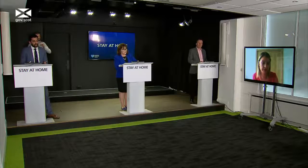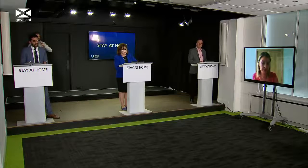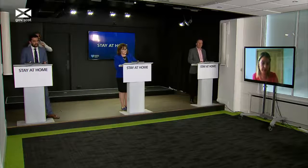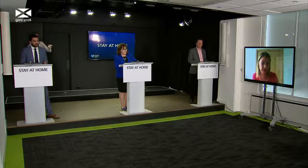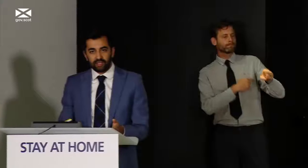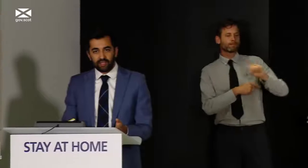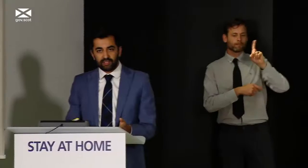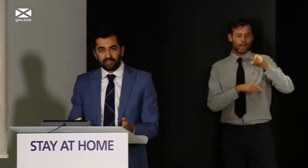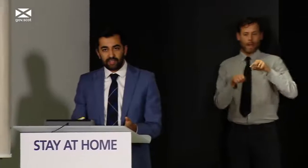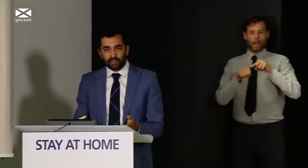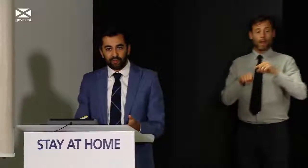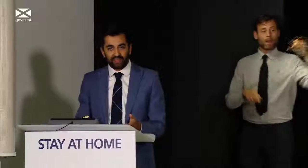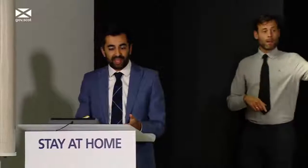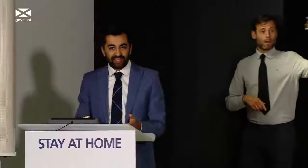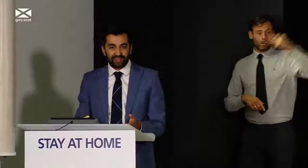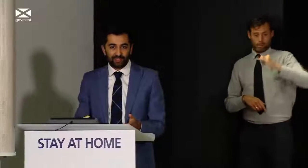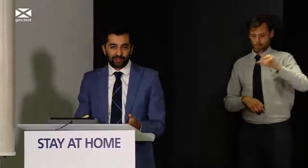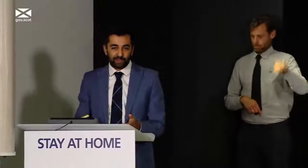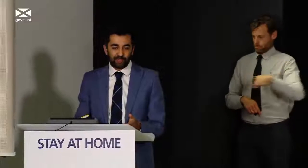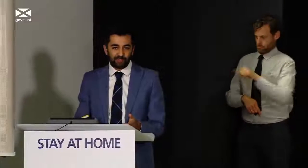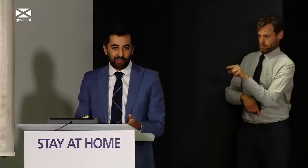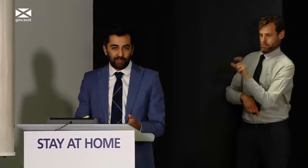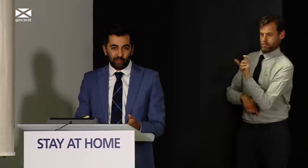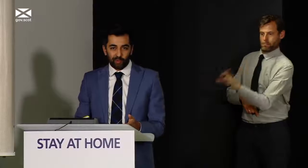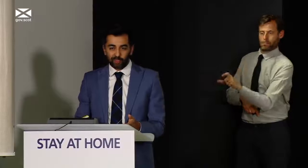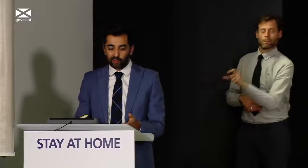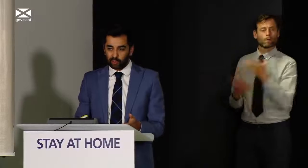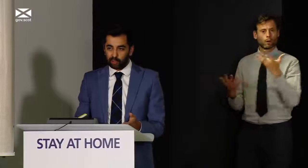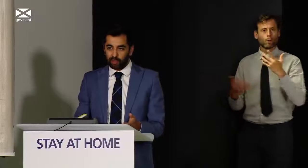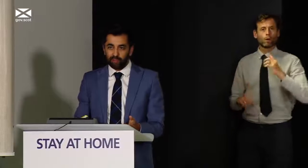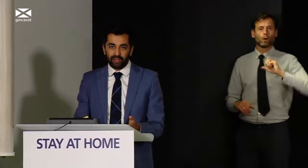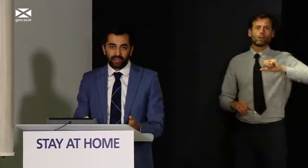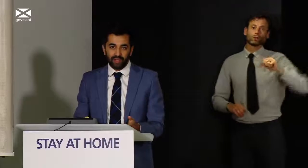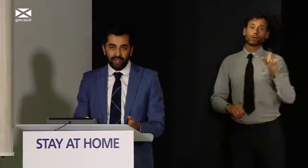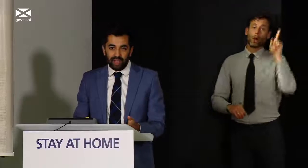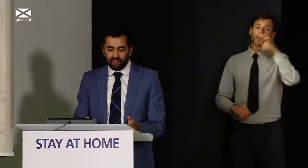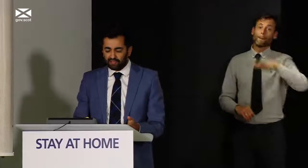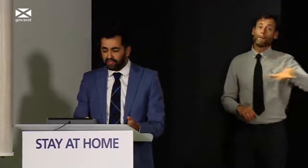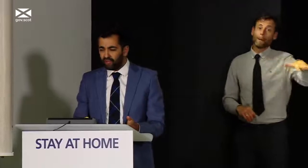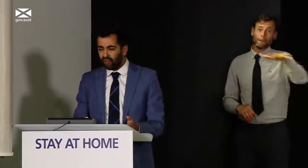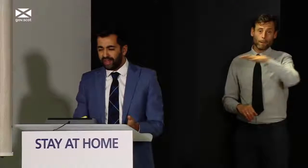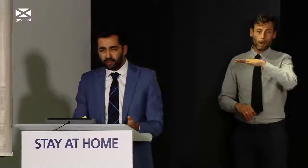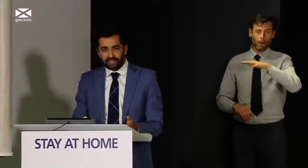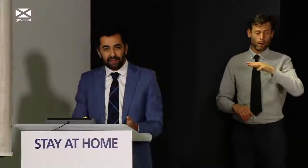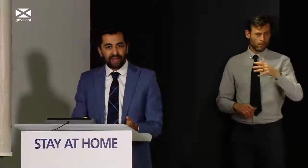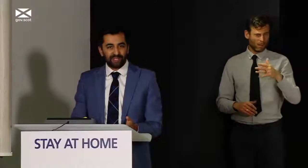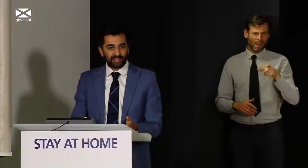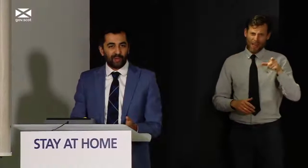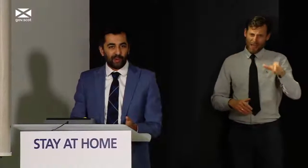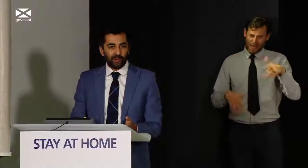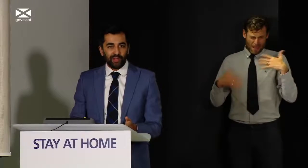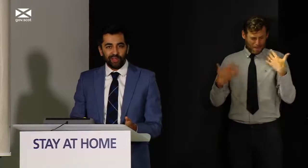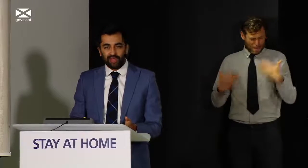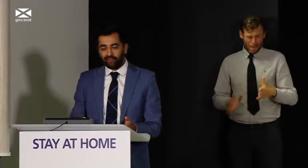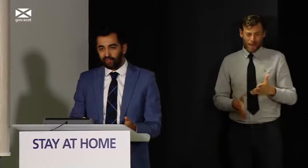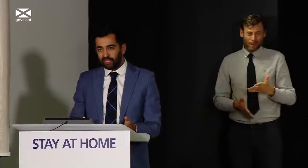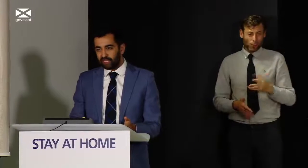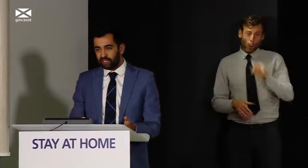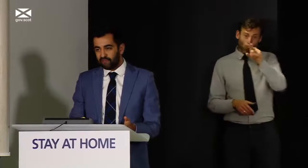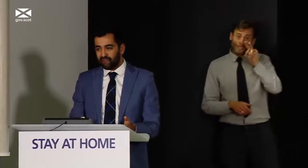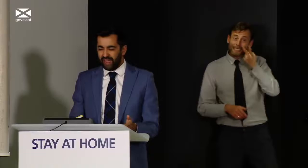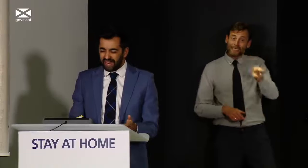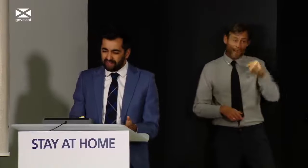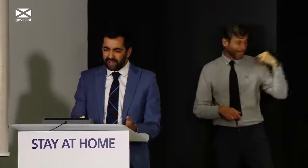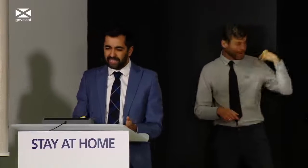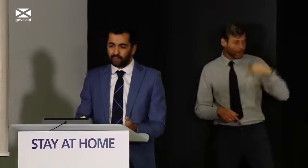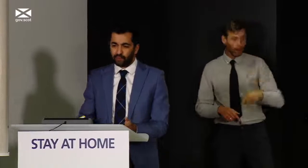to compliance is, let's not forget, the Scottish people, the Scottish public, have done incredibly and immensely well in